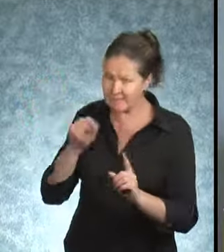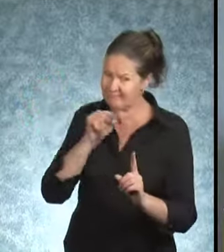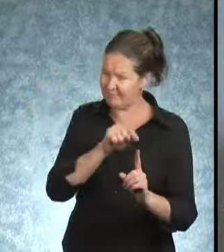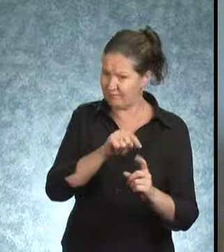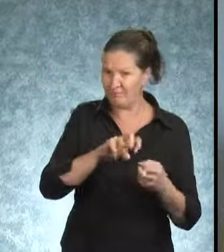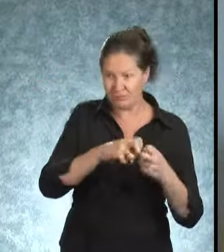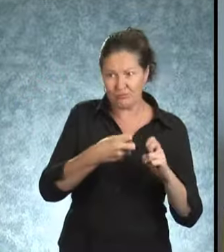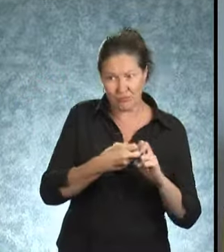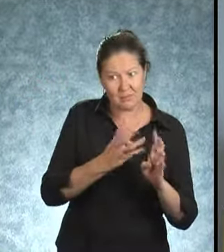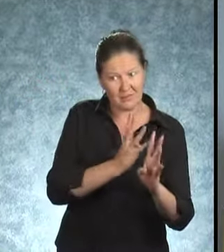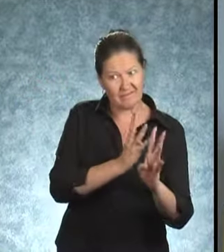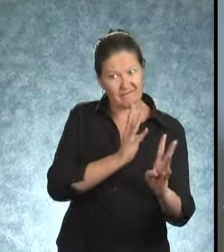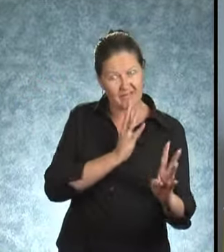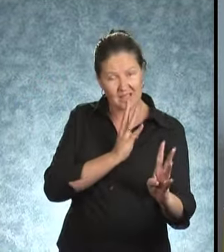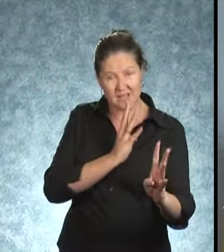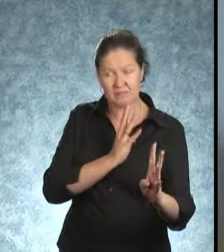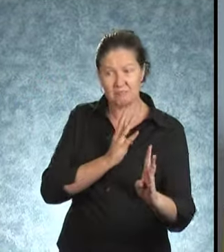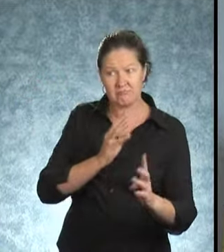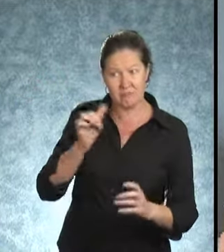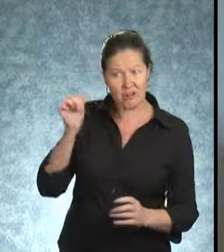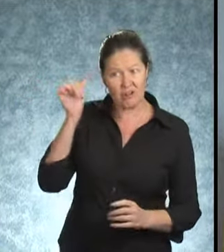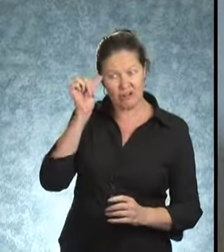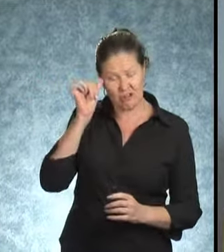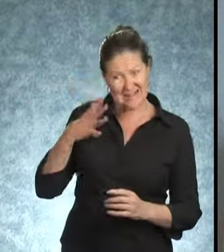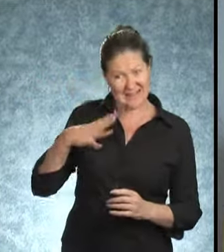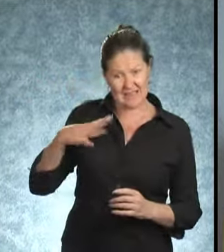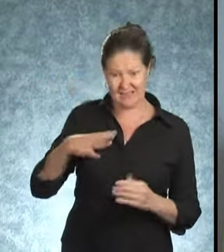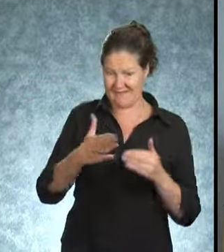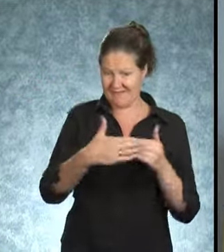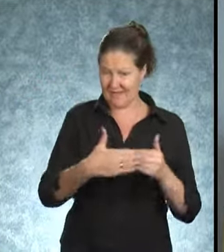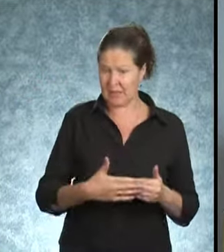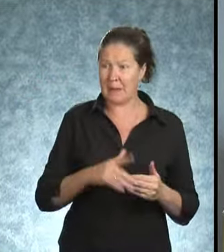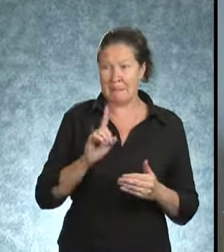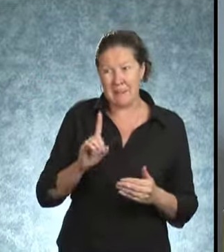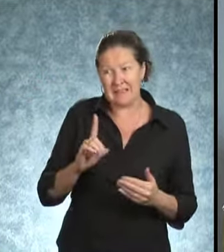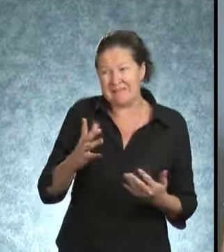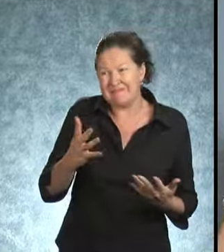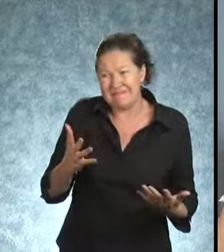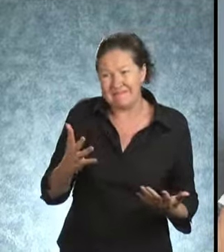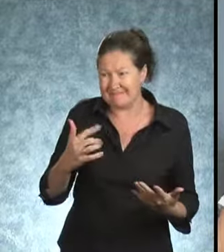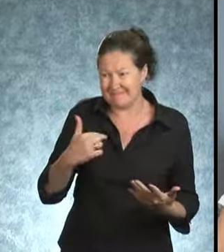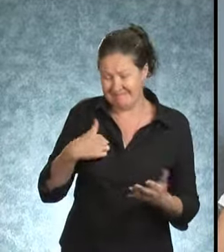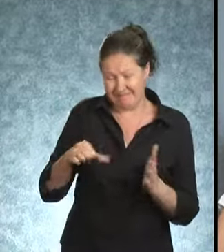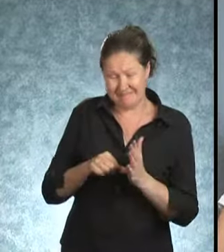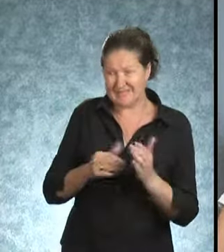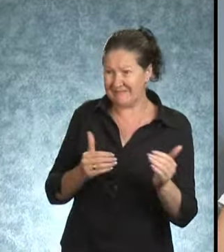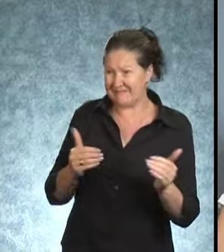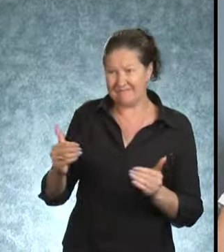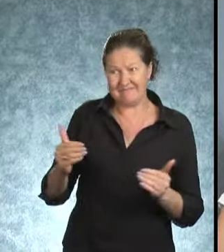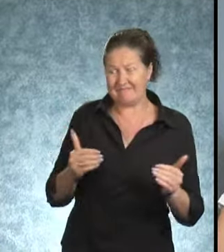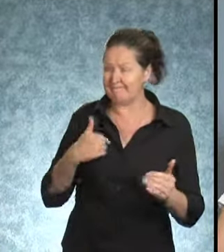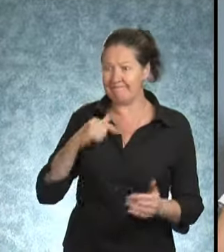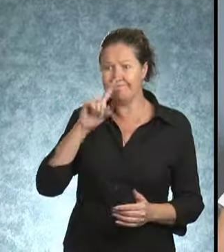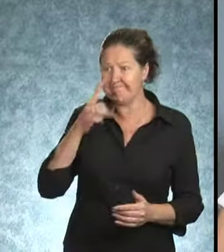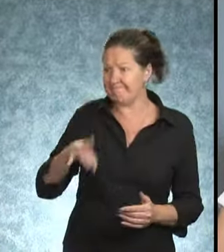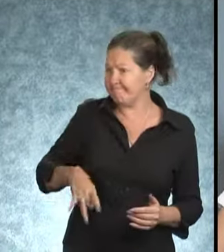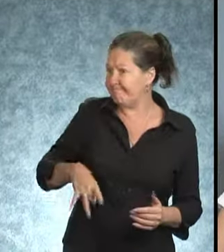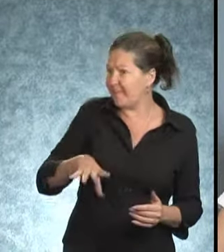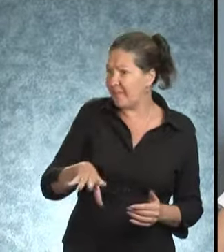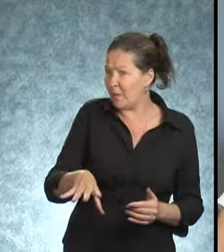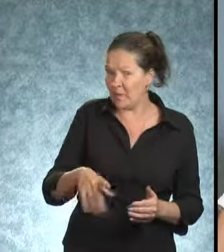issue with the fence and you acknowledge that there is a need, but that at the moment, because of your financial circumstances, that you're